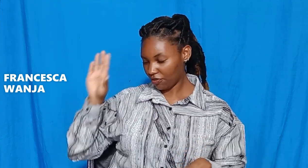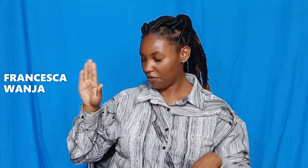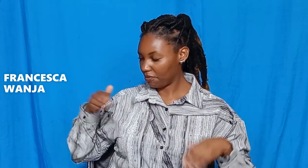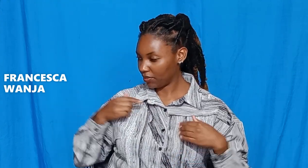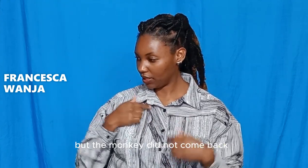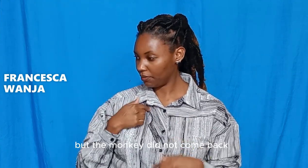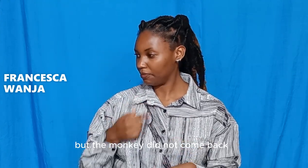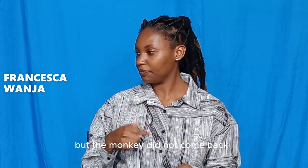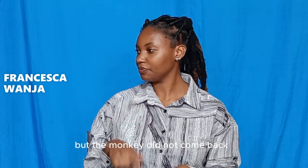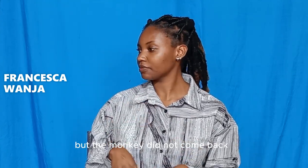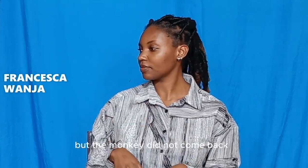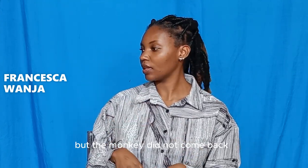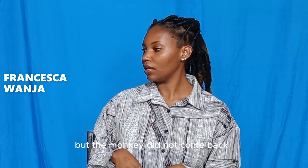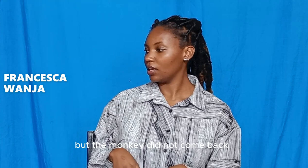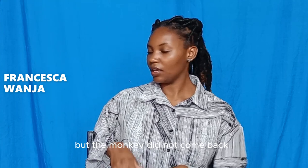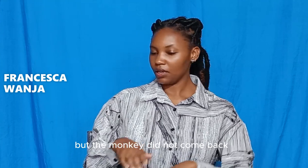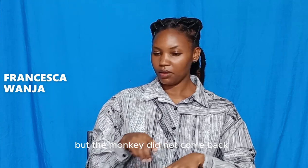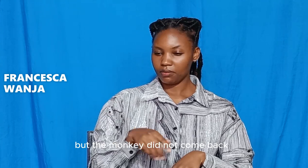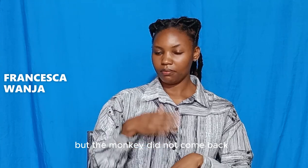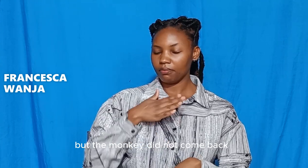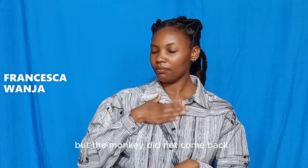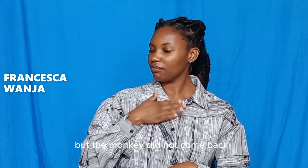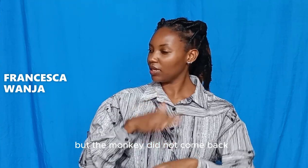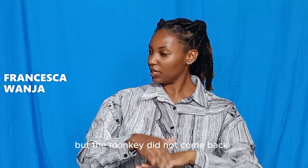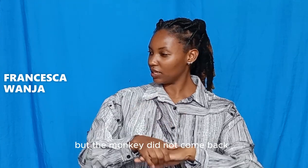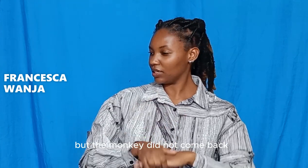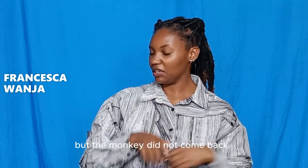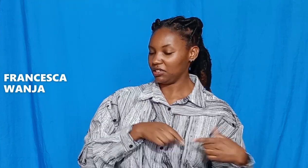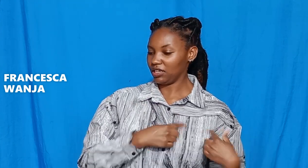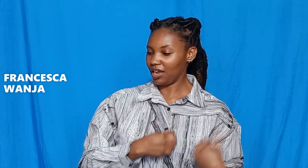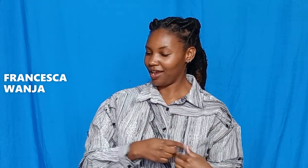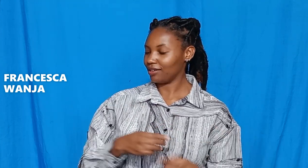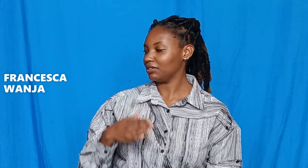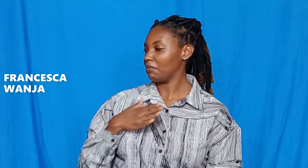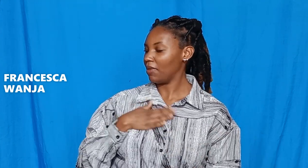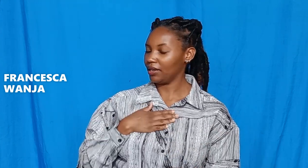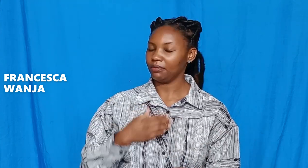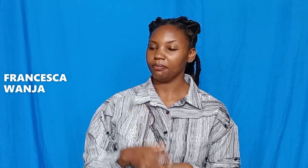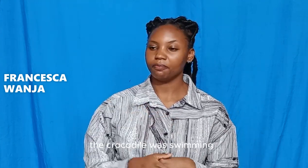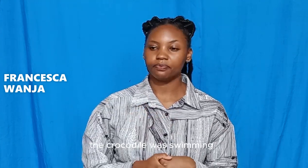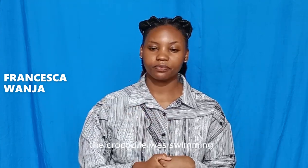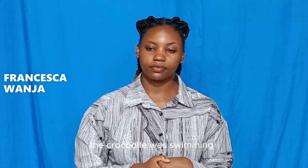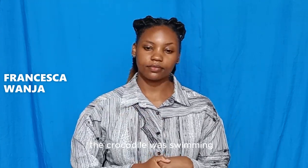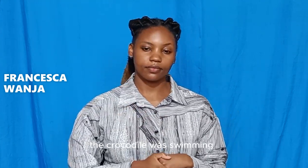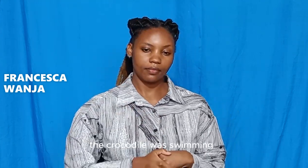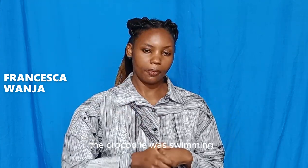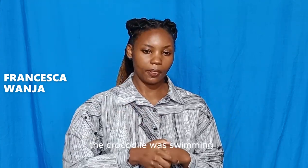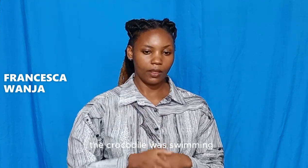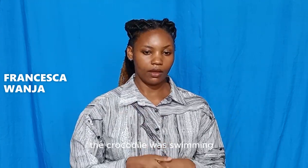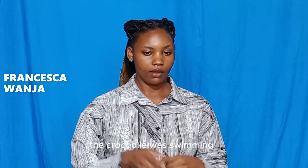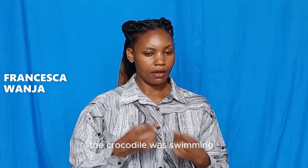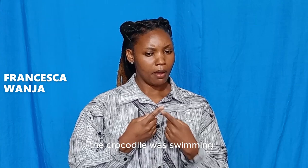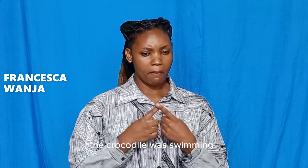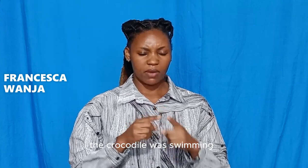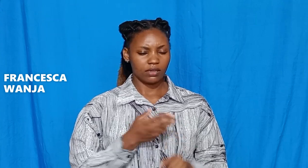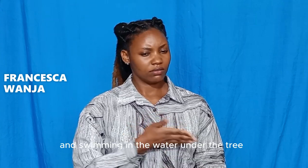But the monkey did not come back. The crocodile was swimming. And